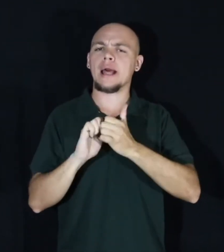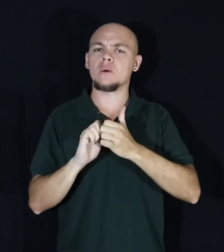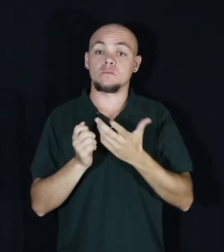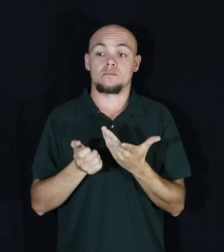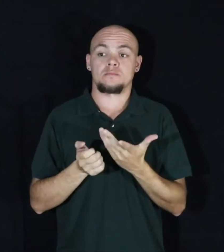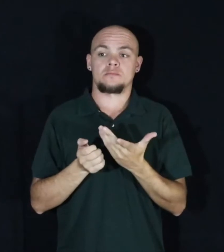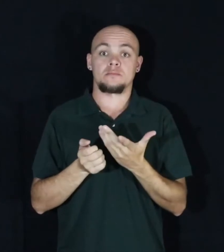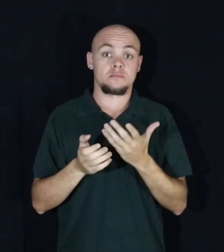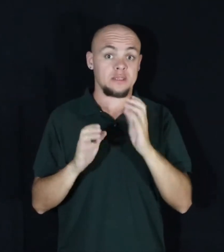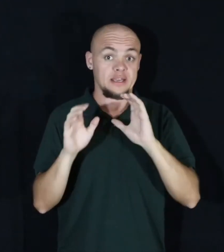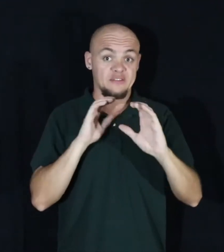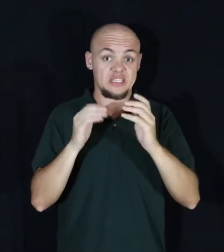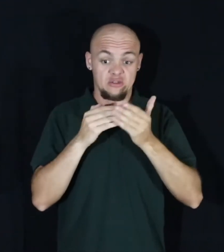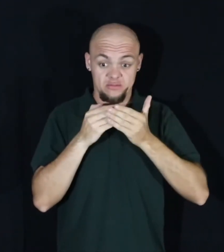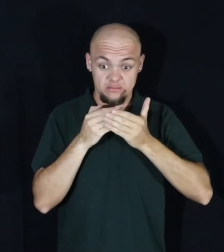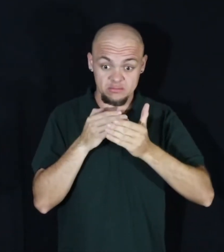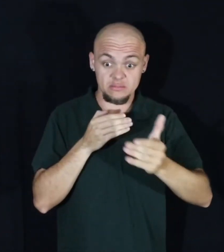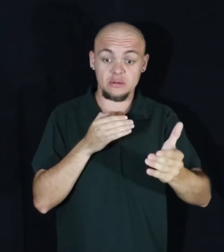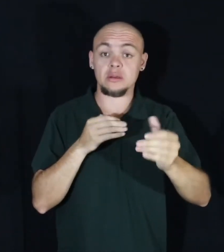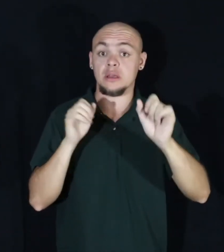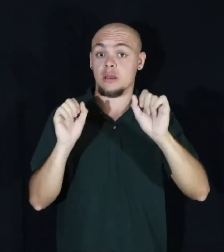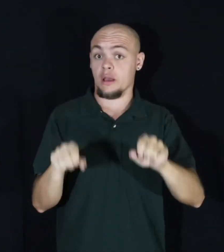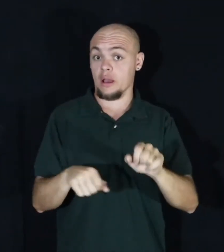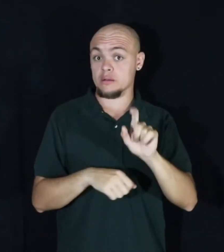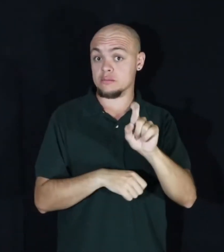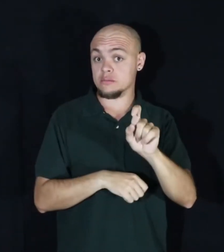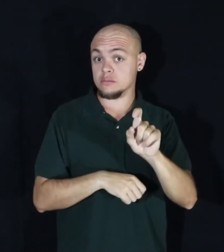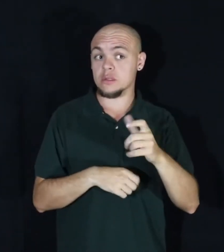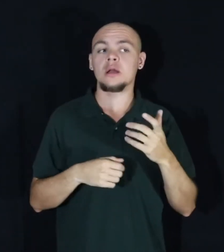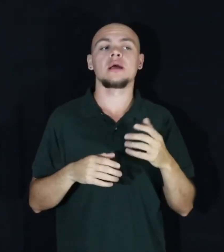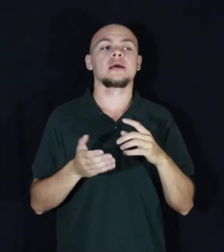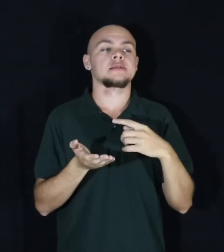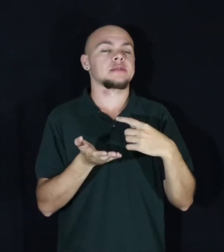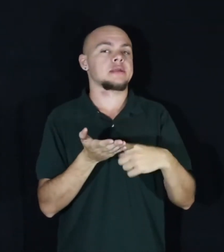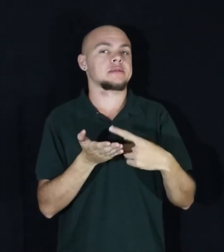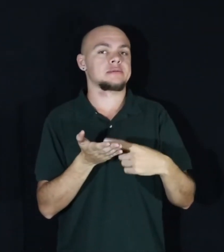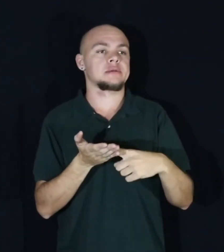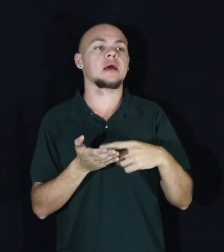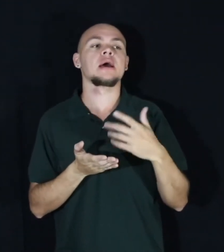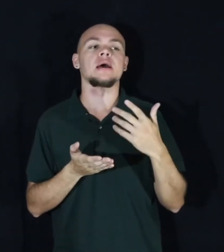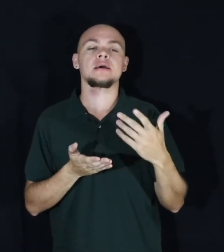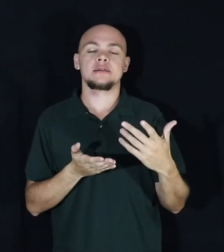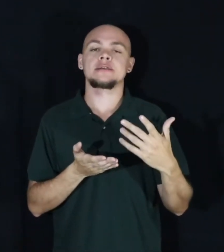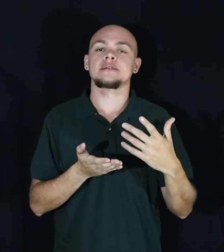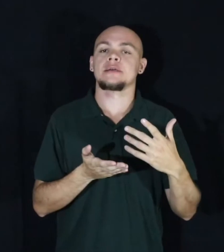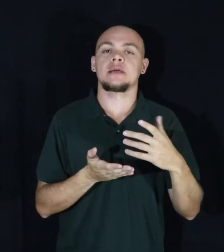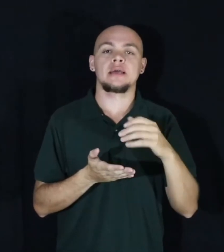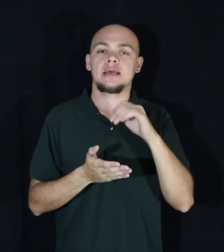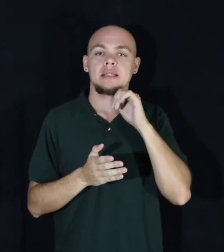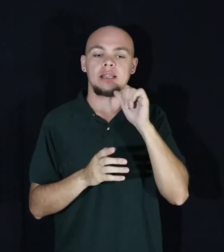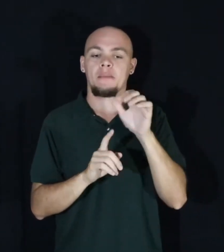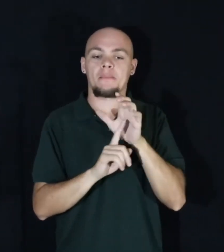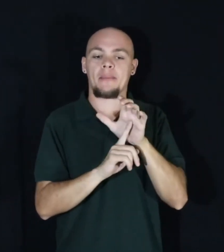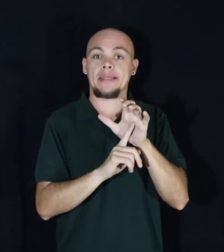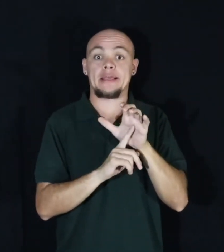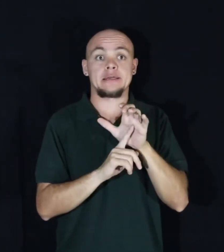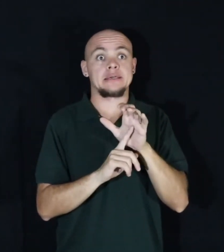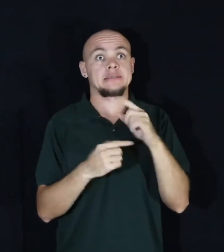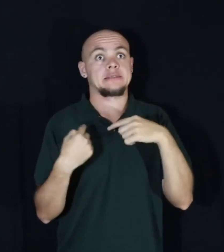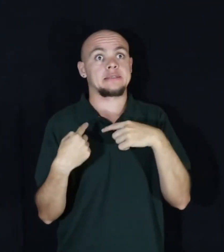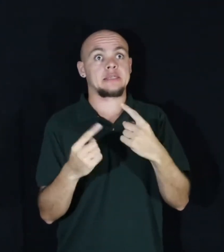conversation? So interestingly enough, the discussion around emotional intelligence didn't become popular until very